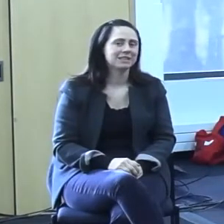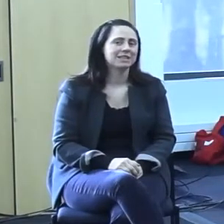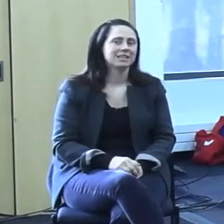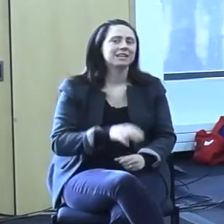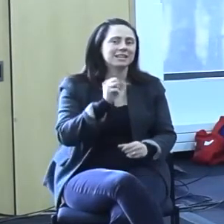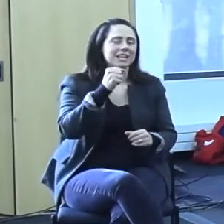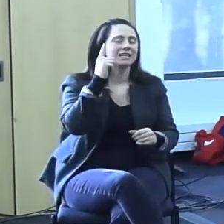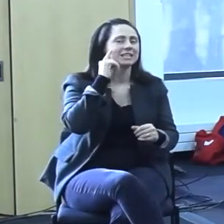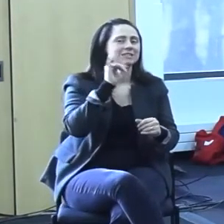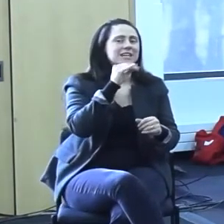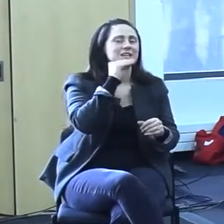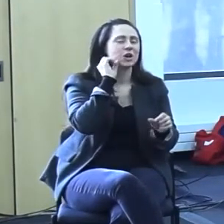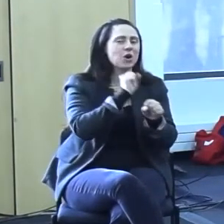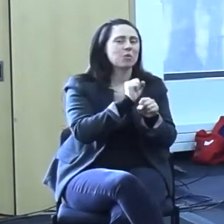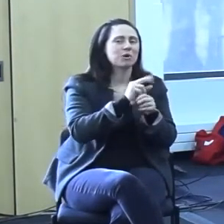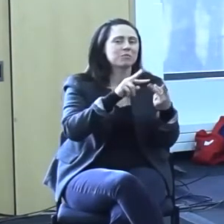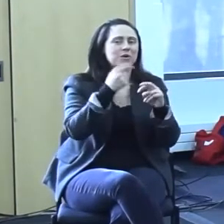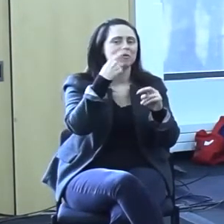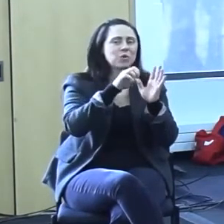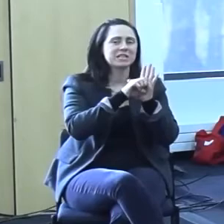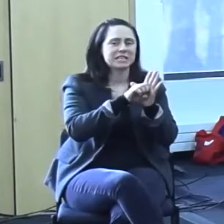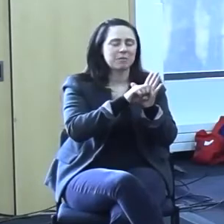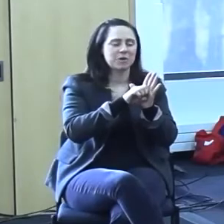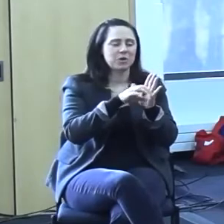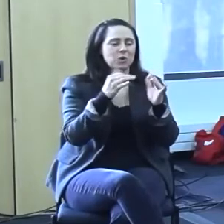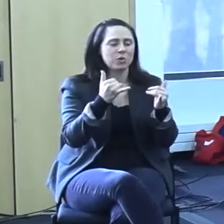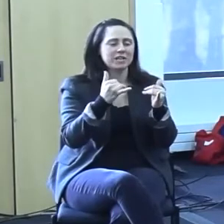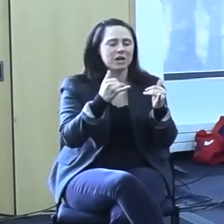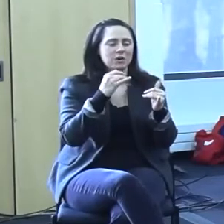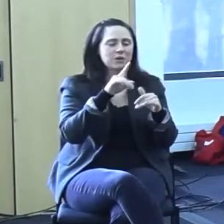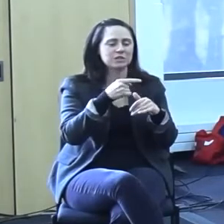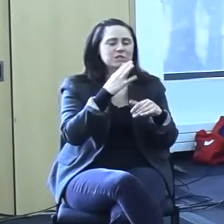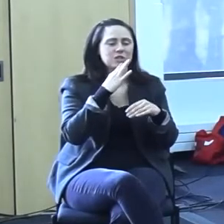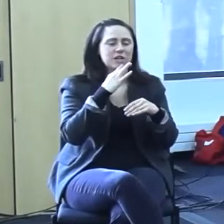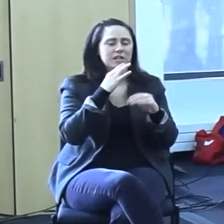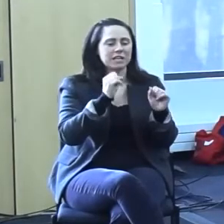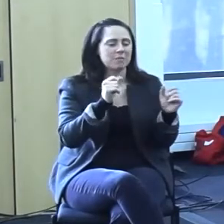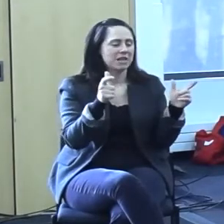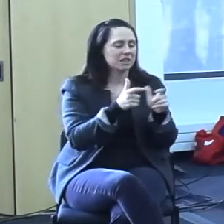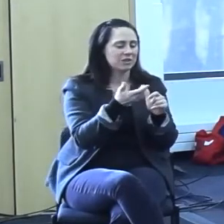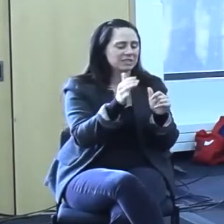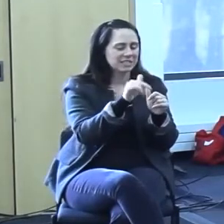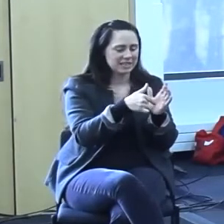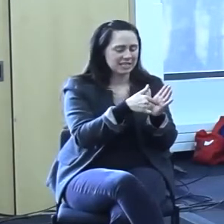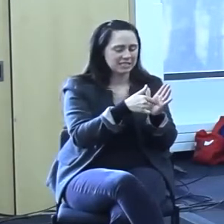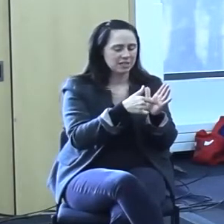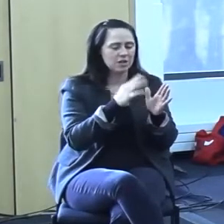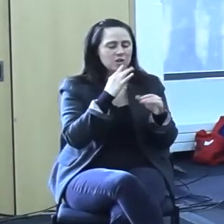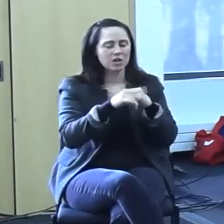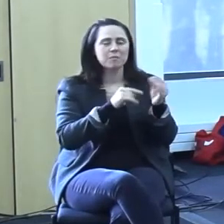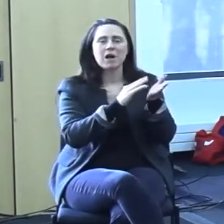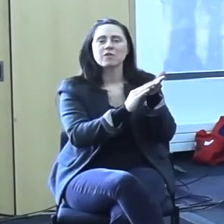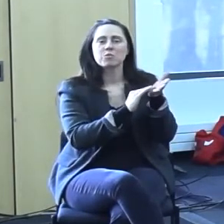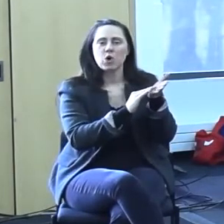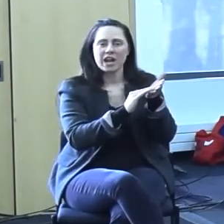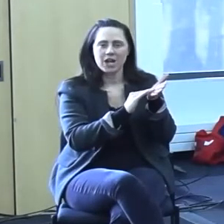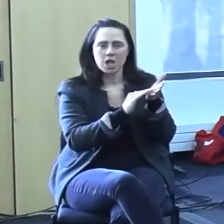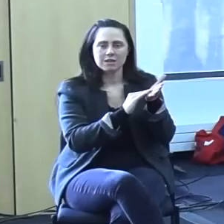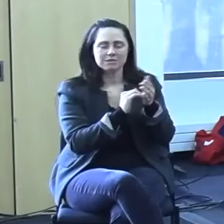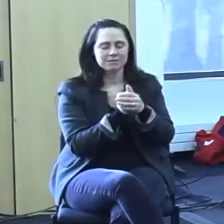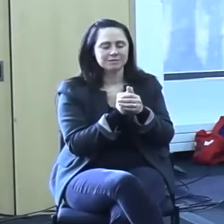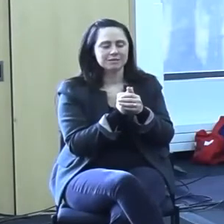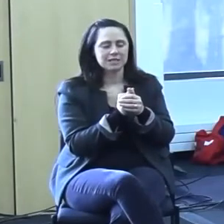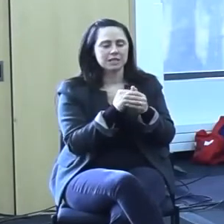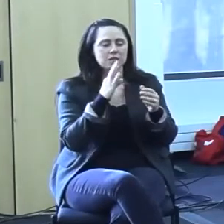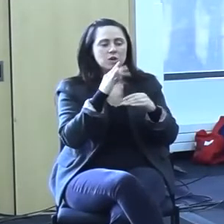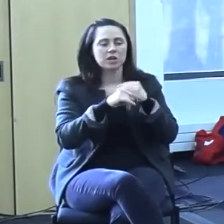Totally sounds like homework. But for example, right now we're just talking, and it can be little things like this. You know, we were talking about the Braille sign,